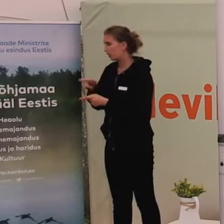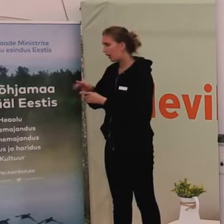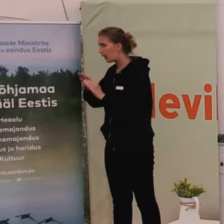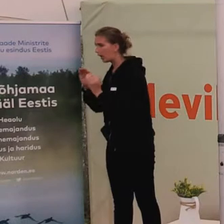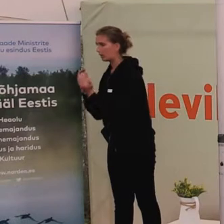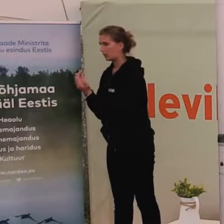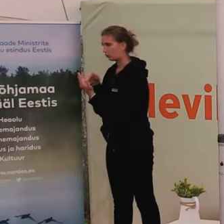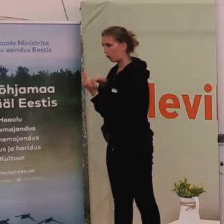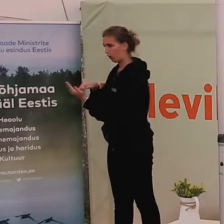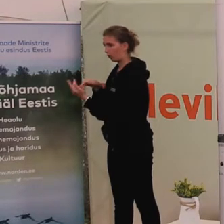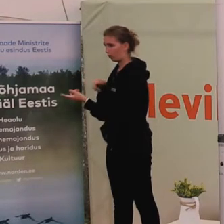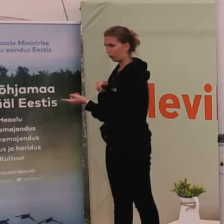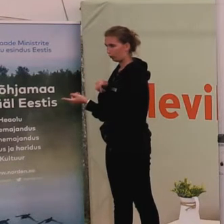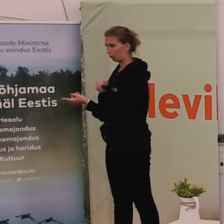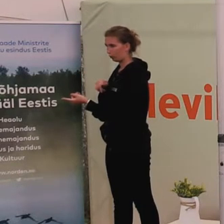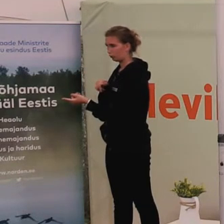environment.